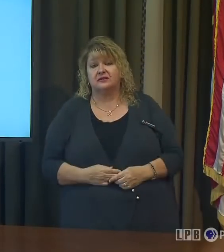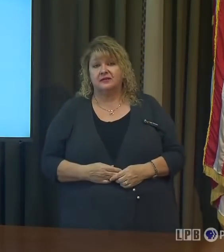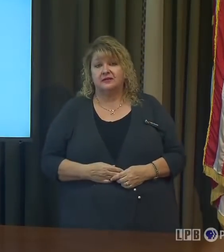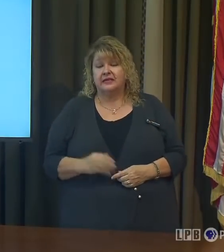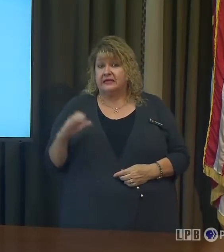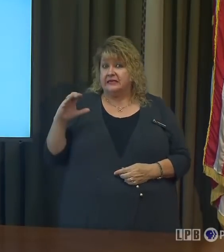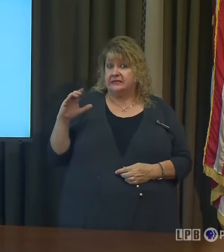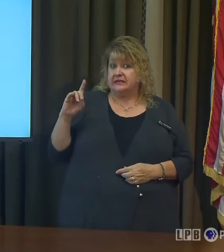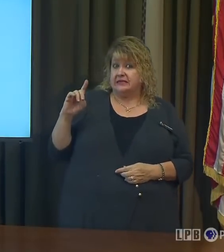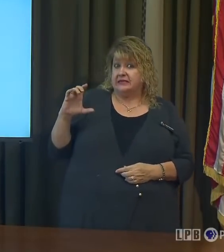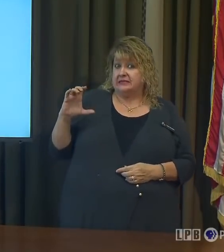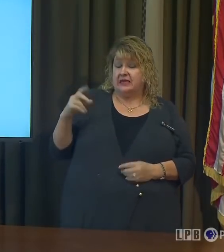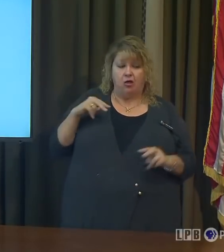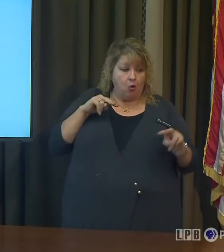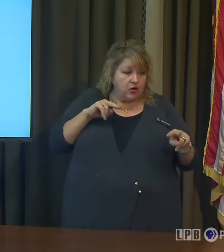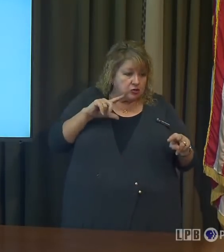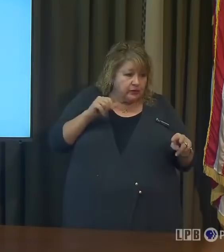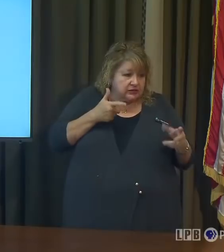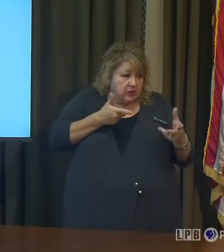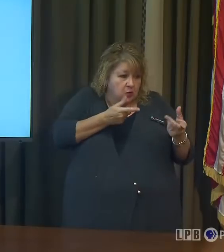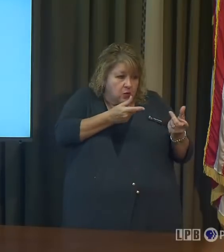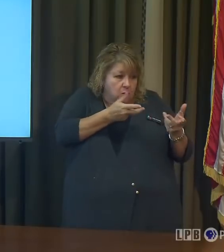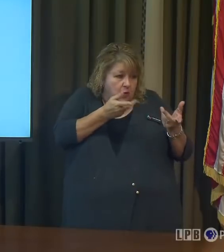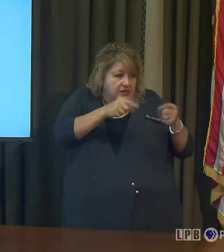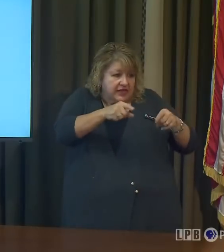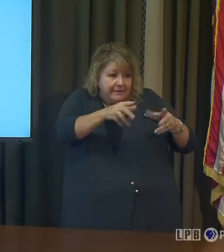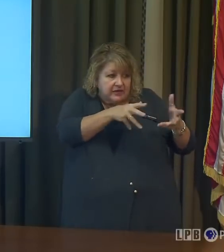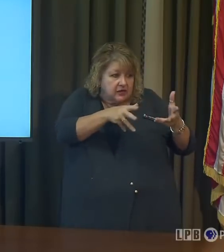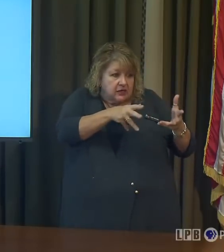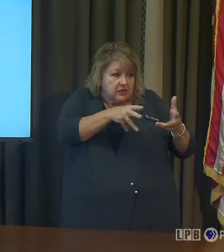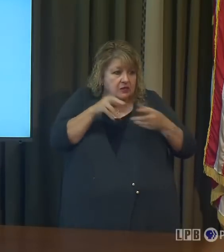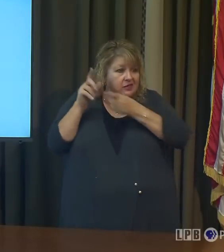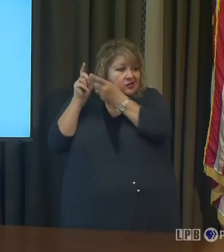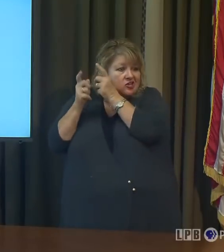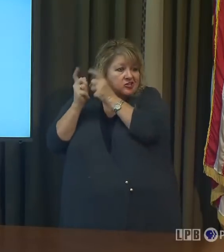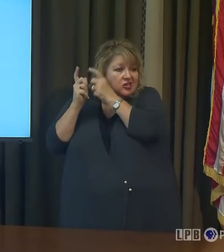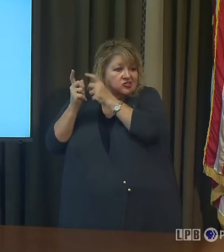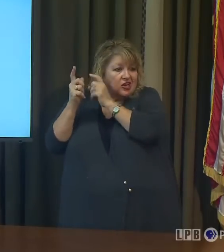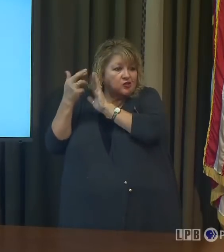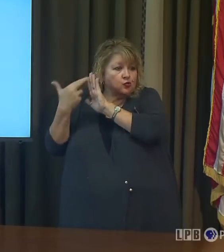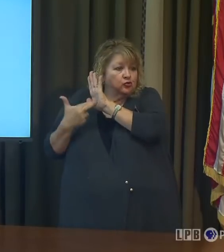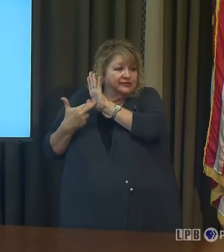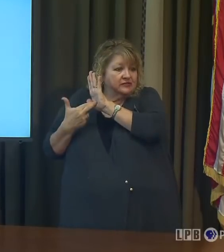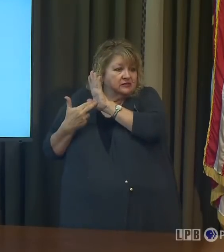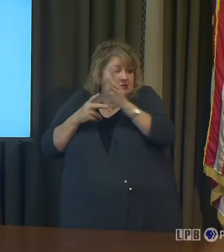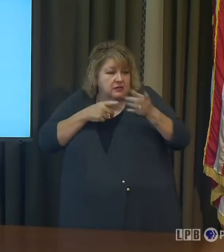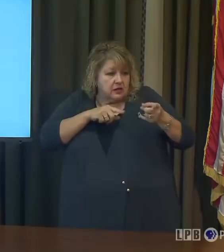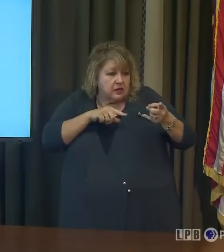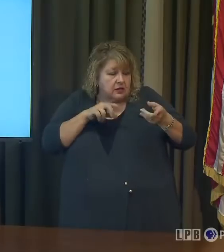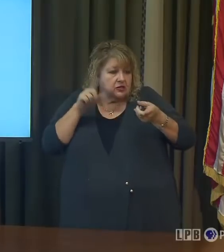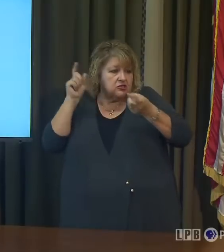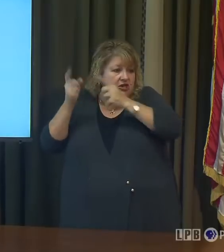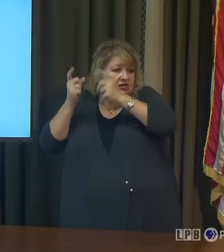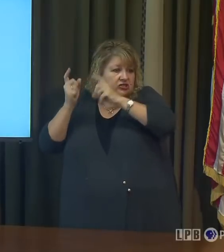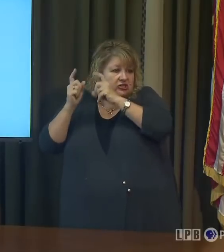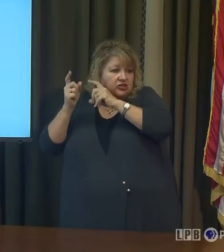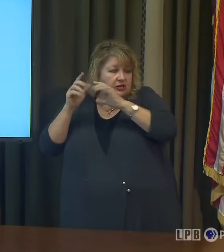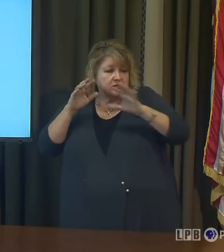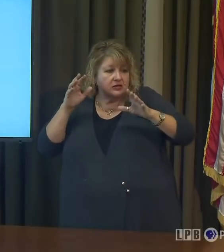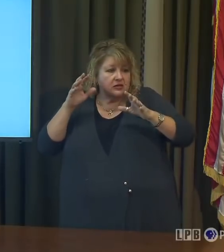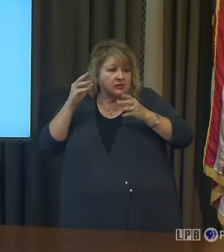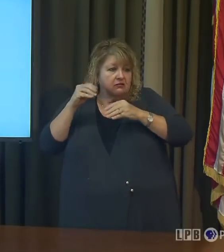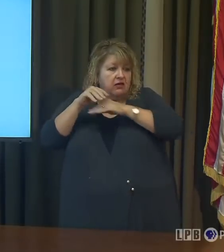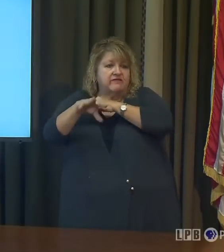revisions to their guidance that they might make. Revisions, I'll add, that would be to the benefit of other states that